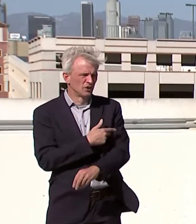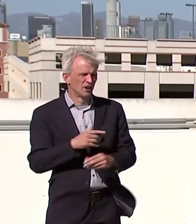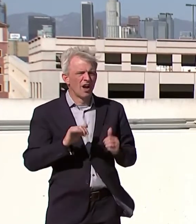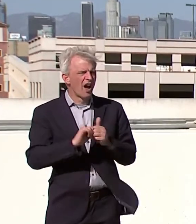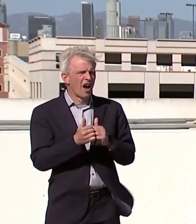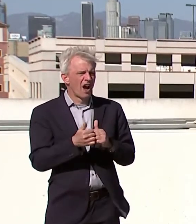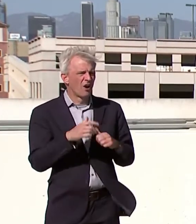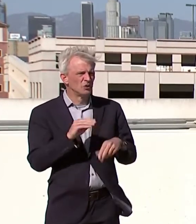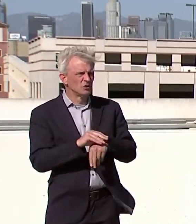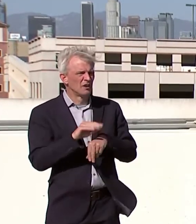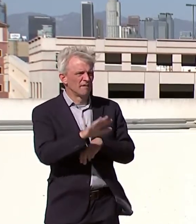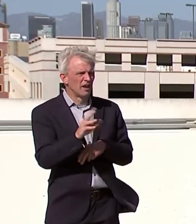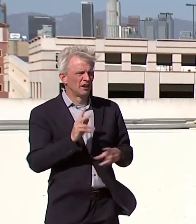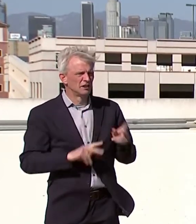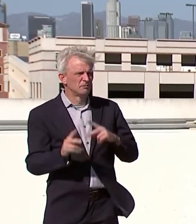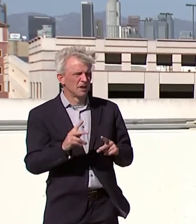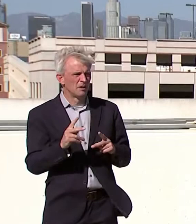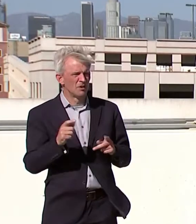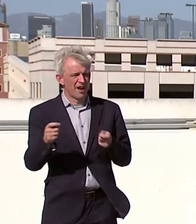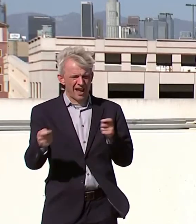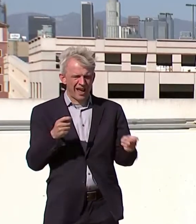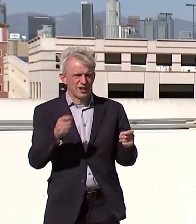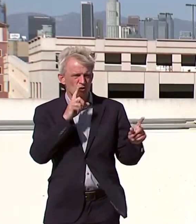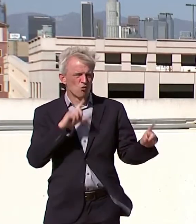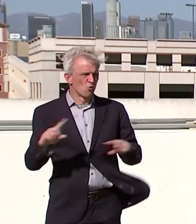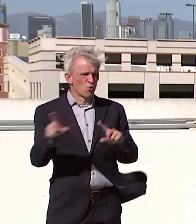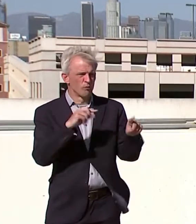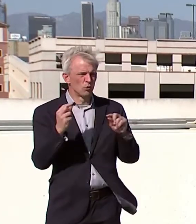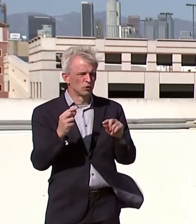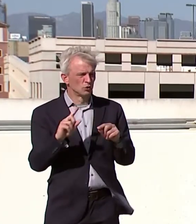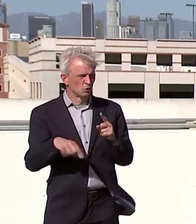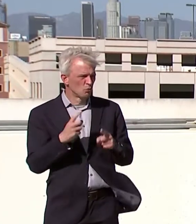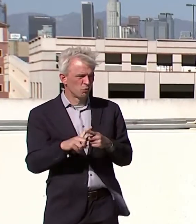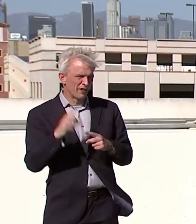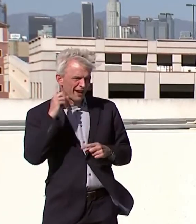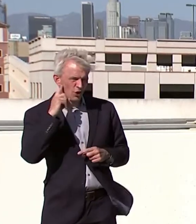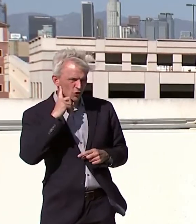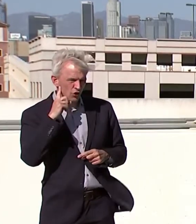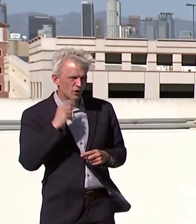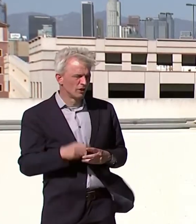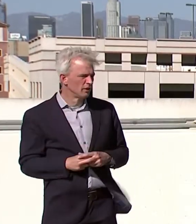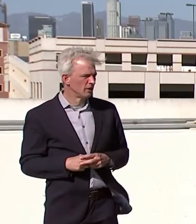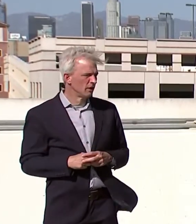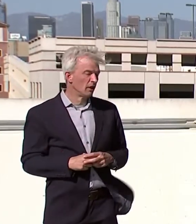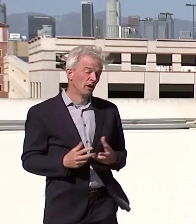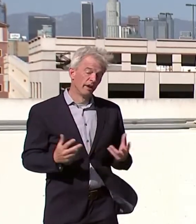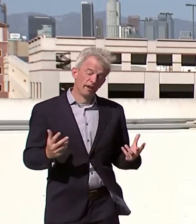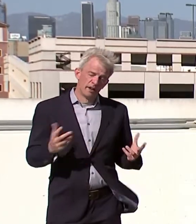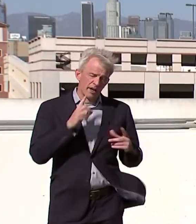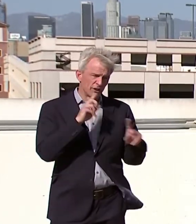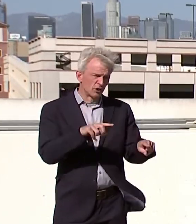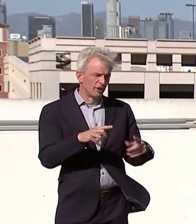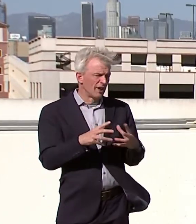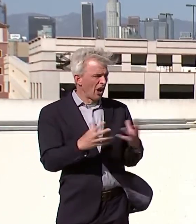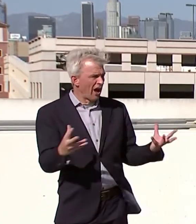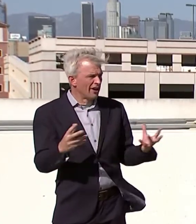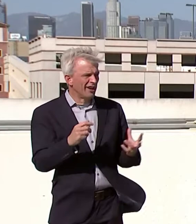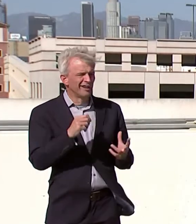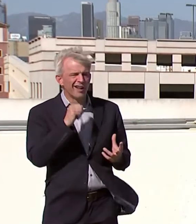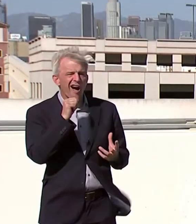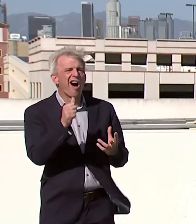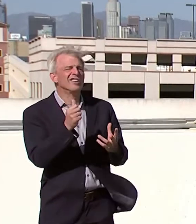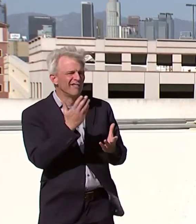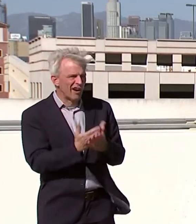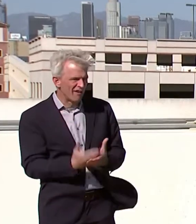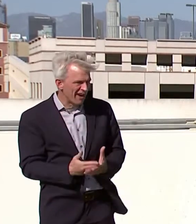advise people to treat these kinds of rumors when they run across them? Yeah, I mean, a lot of these are unverified rumors. So I'd say the first thing